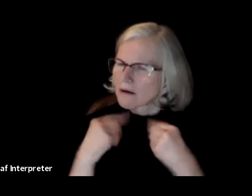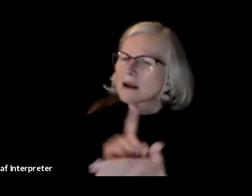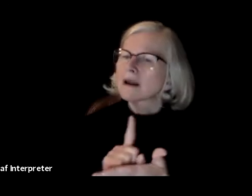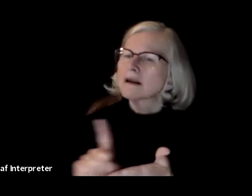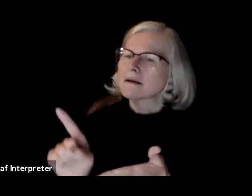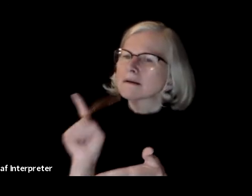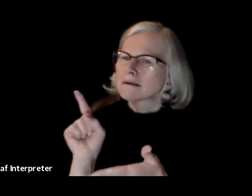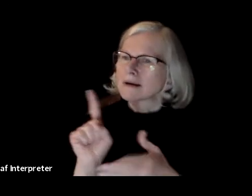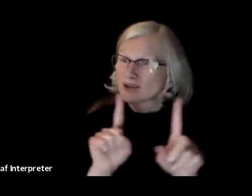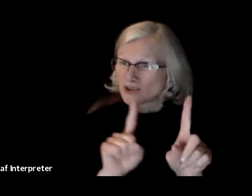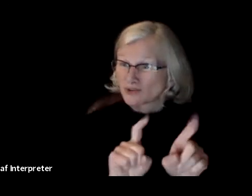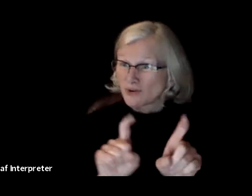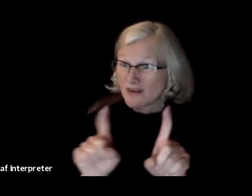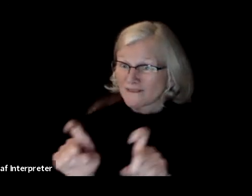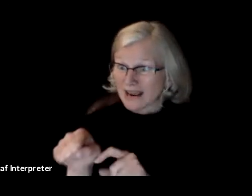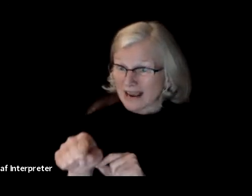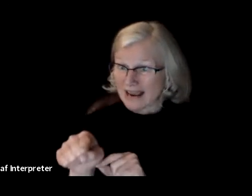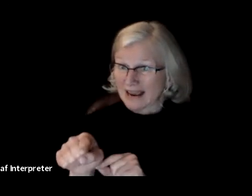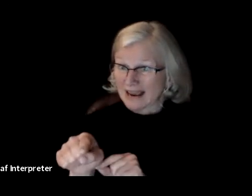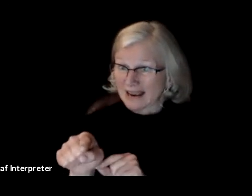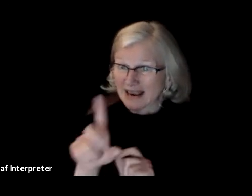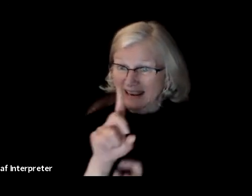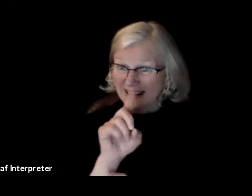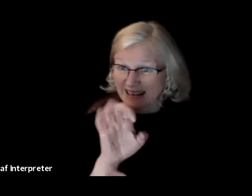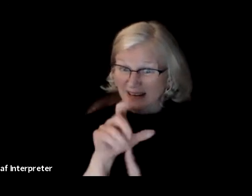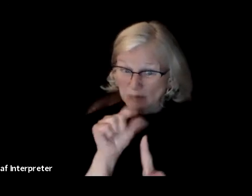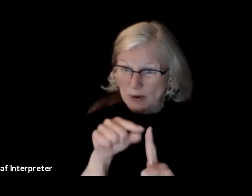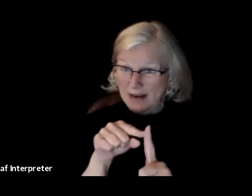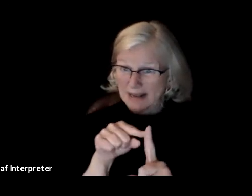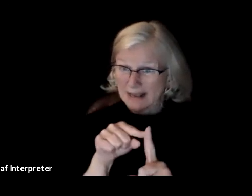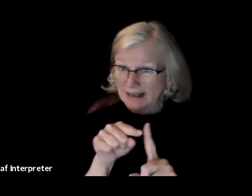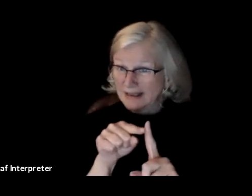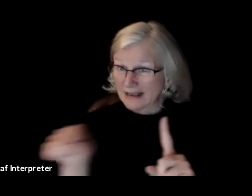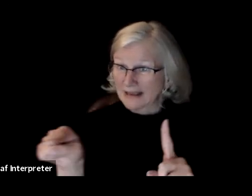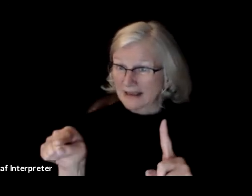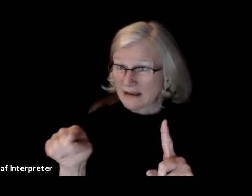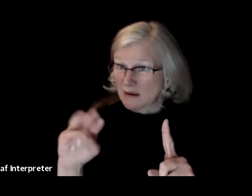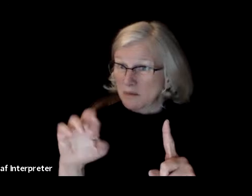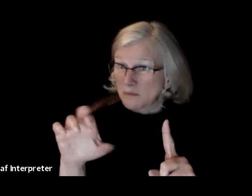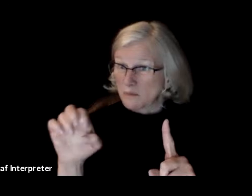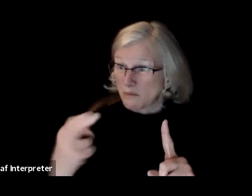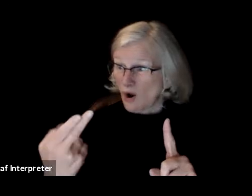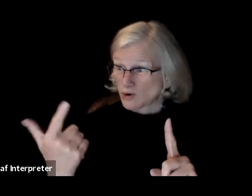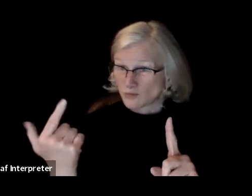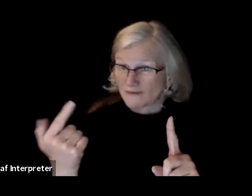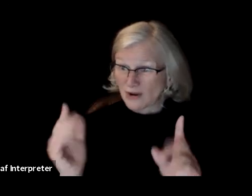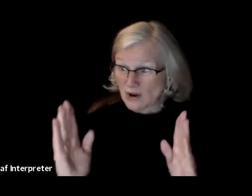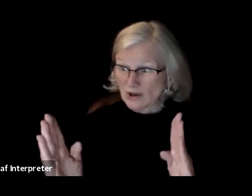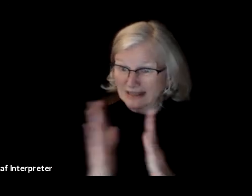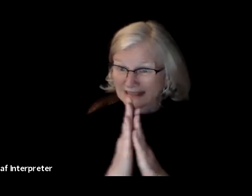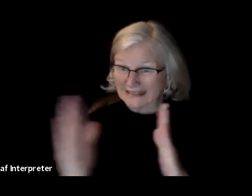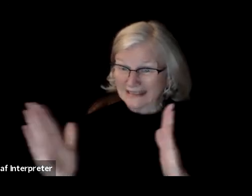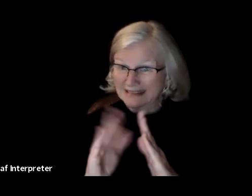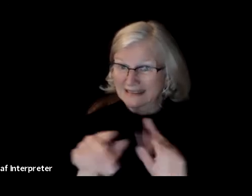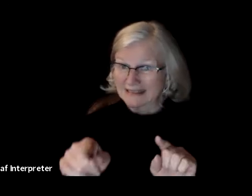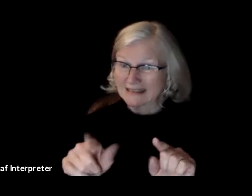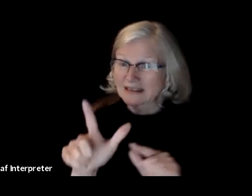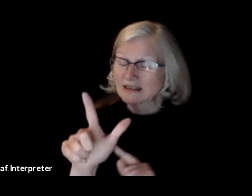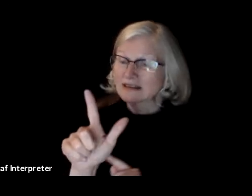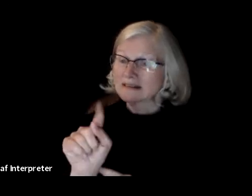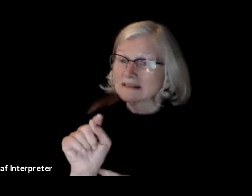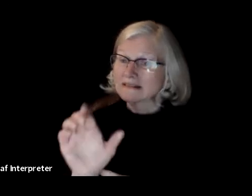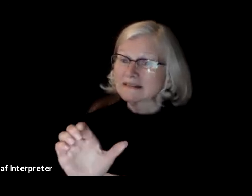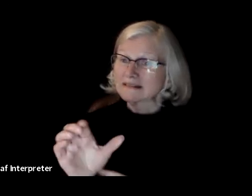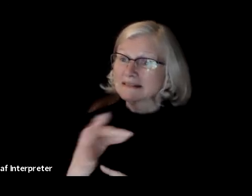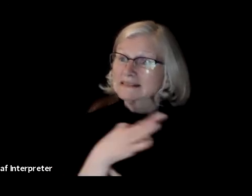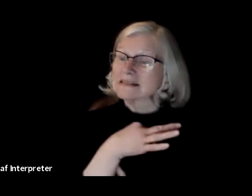December of 2020 and March of 2021, the willingness of long-term care staff across the country to get the COVID vaccine increased